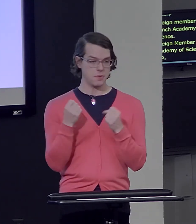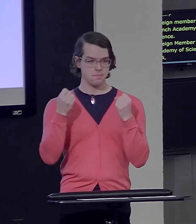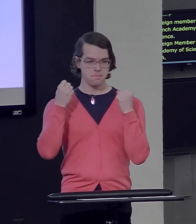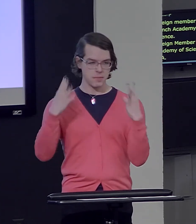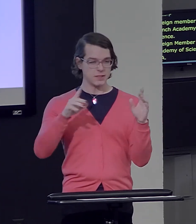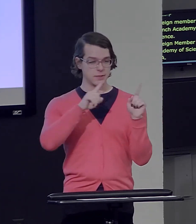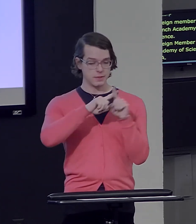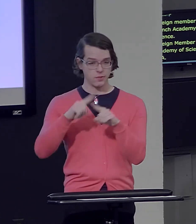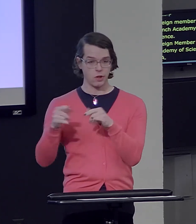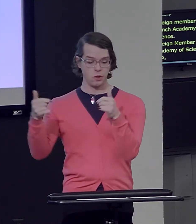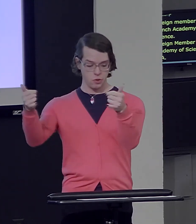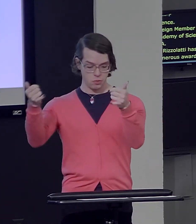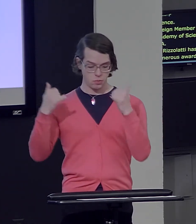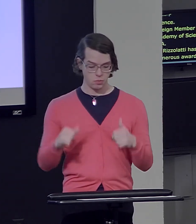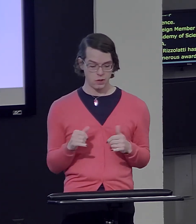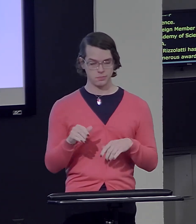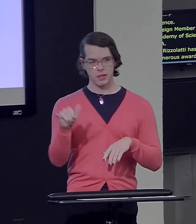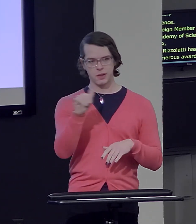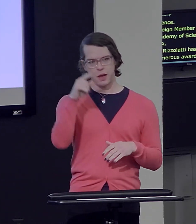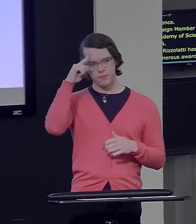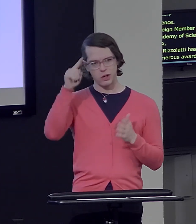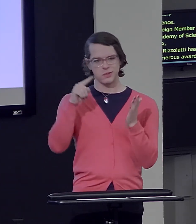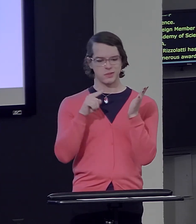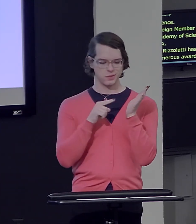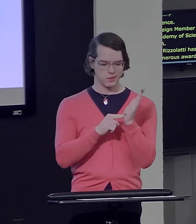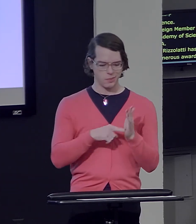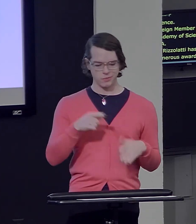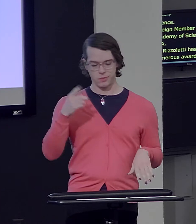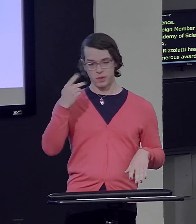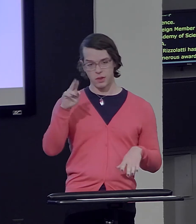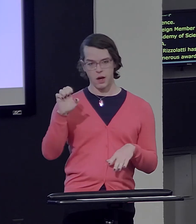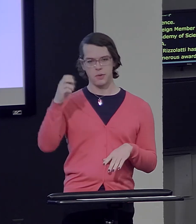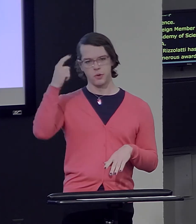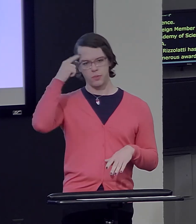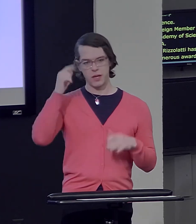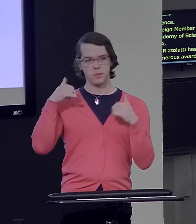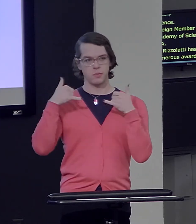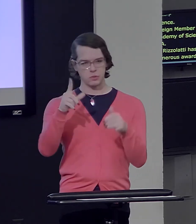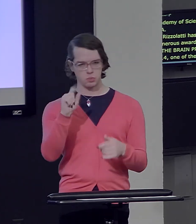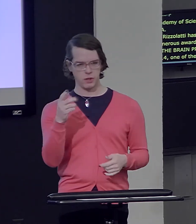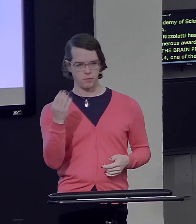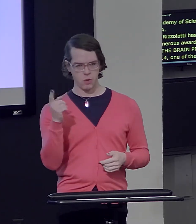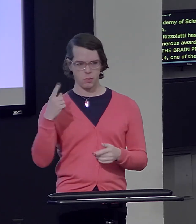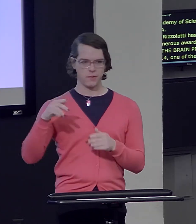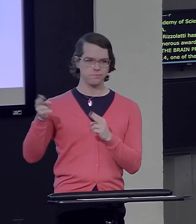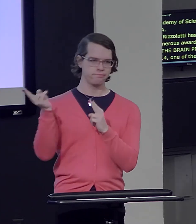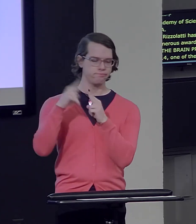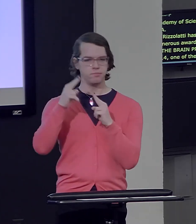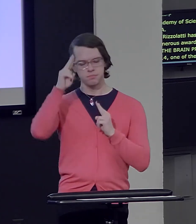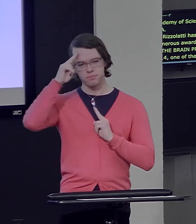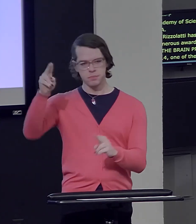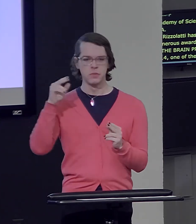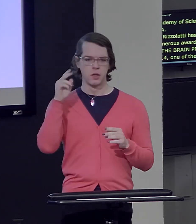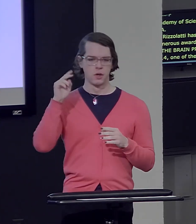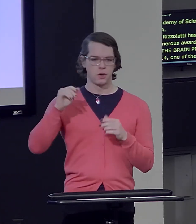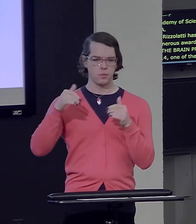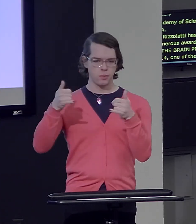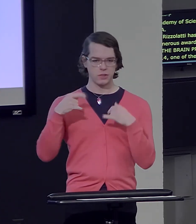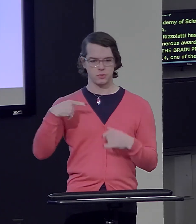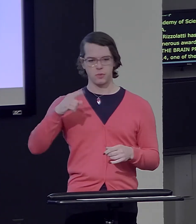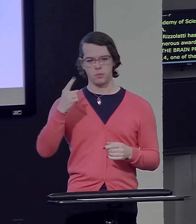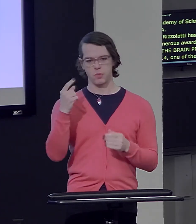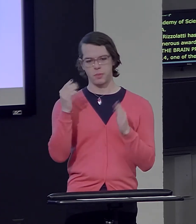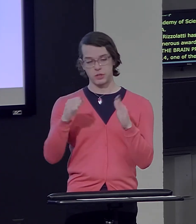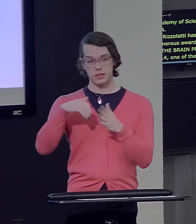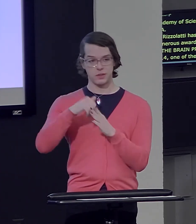Dr. Rizzolatti has received numerous awards, such as the Brain Prize in 2014, which is